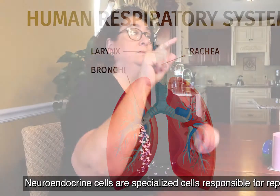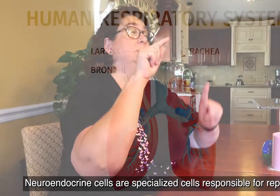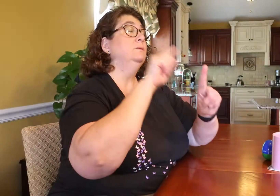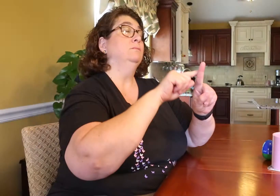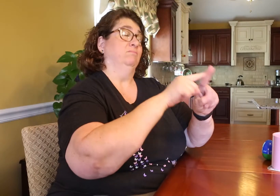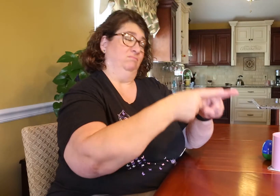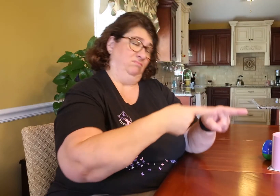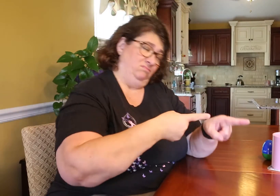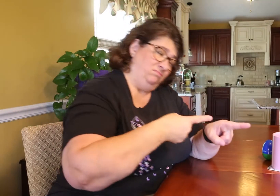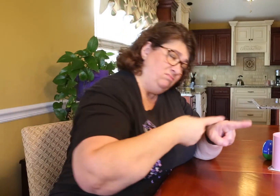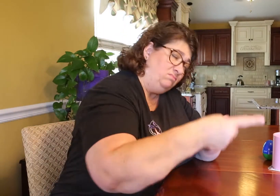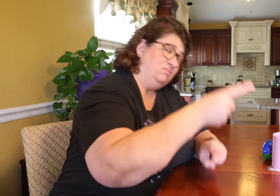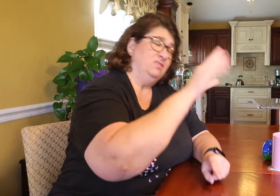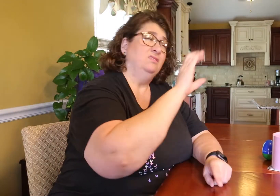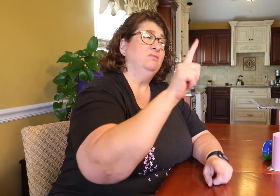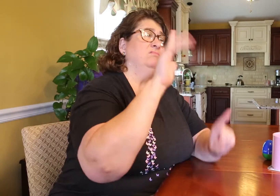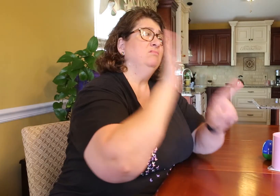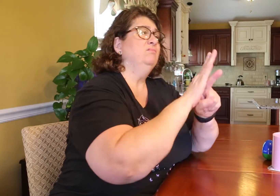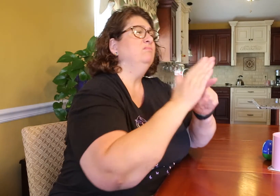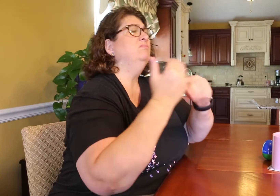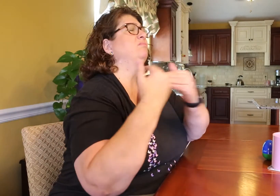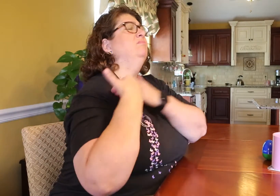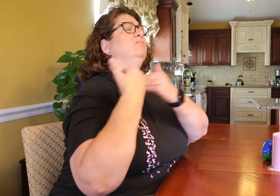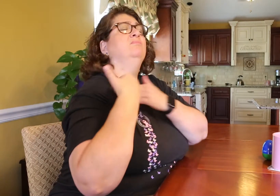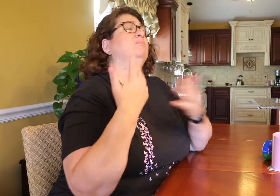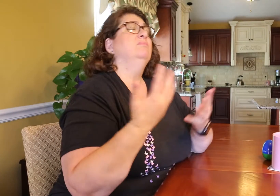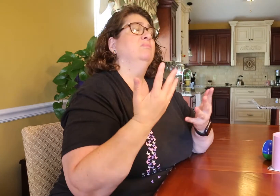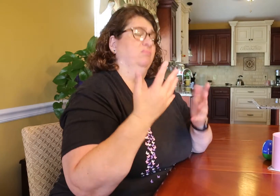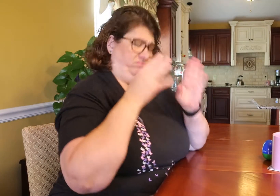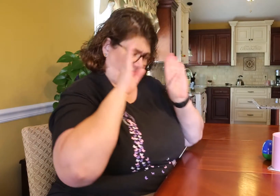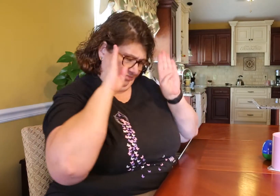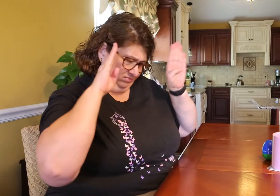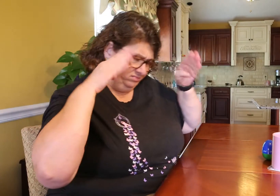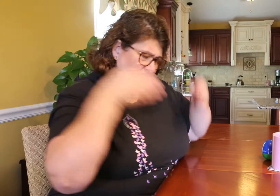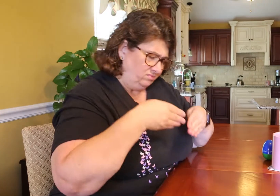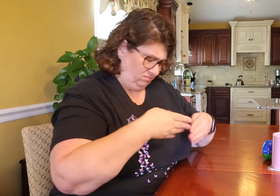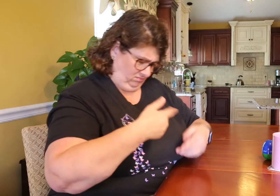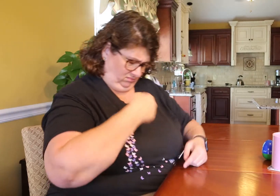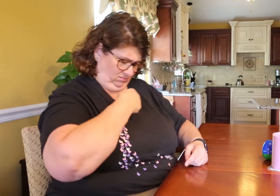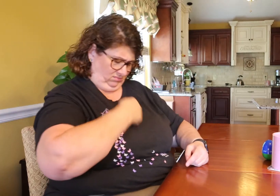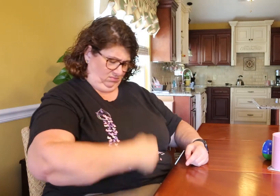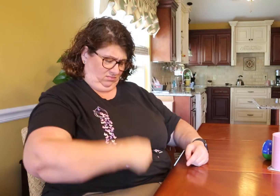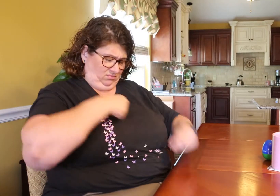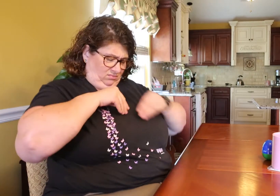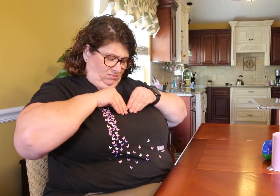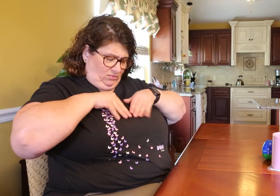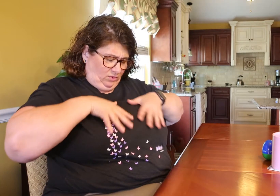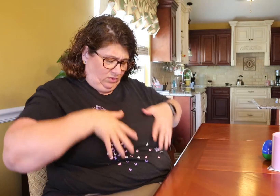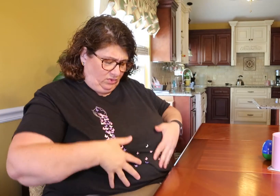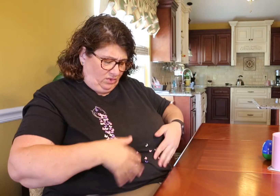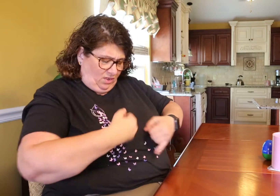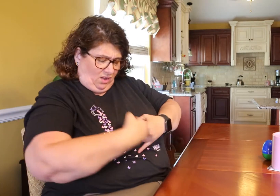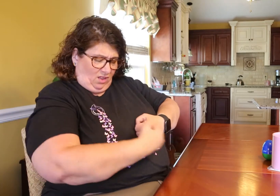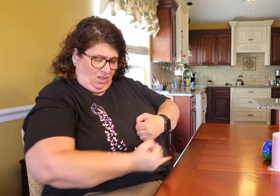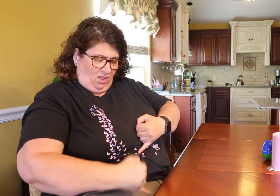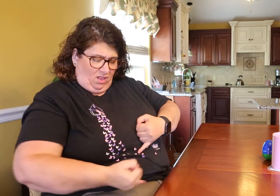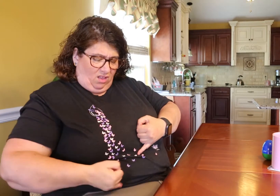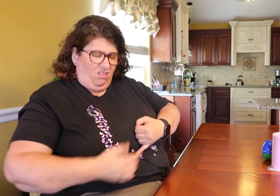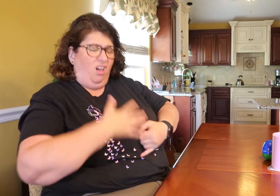Neuroendocrine cells are specialized cells responsible for repairing epithelial tissue that line